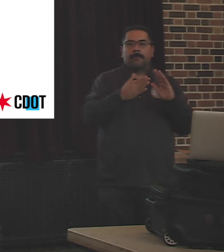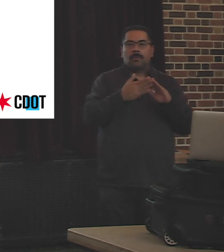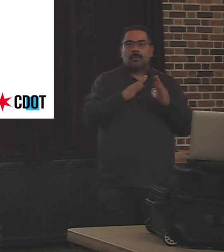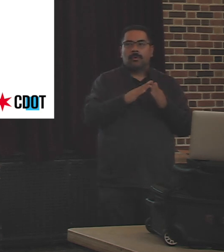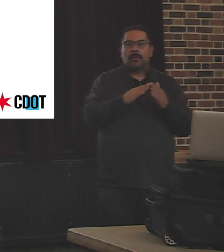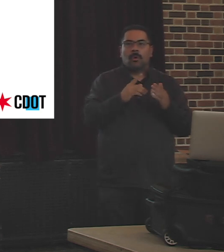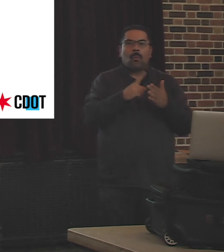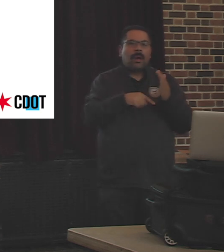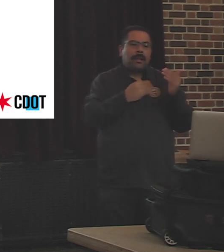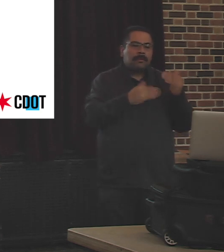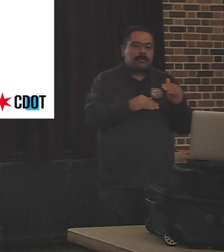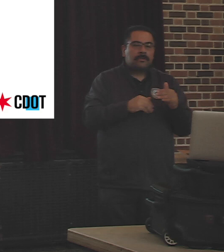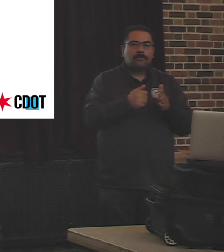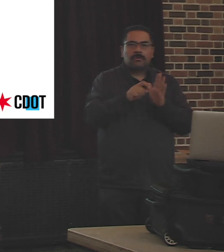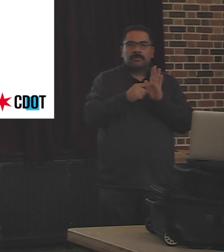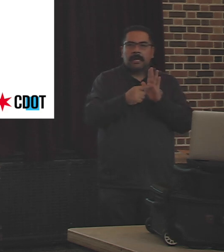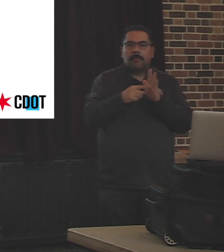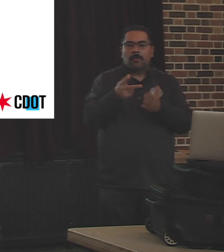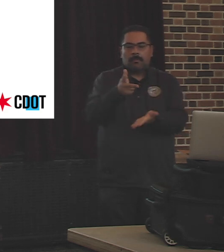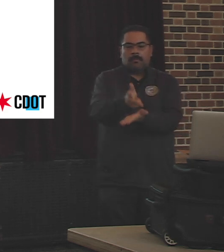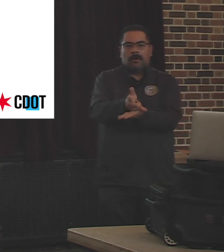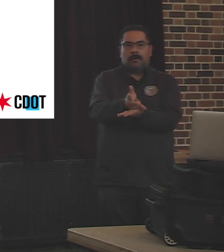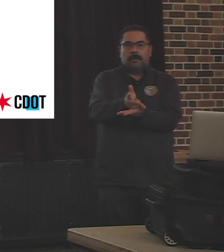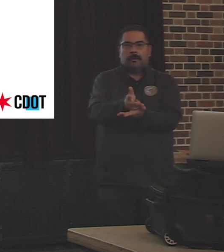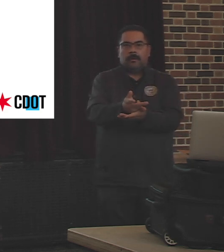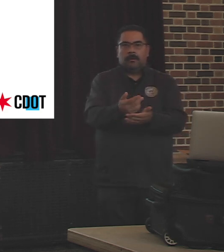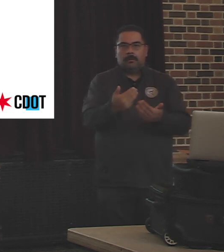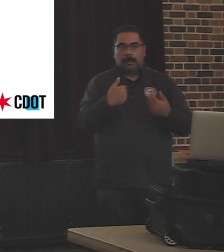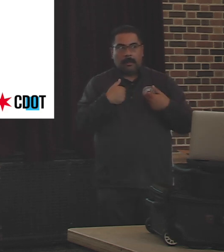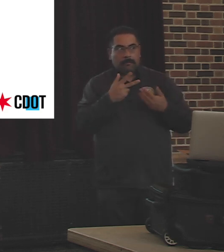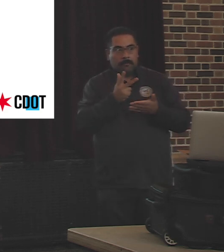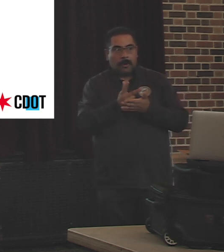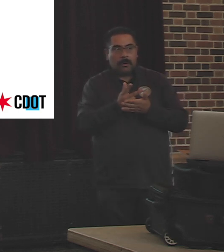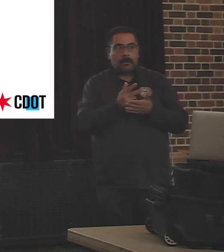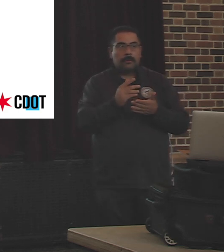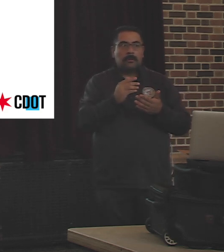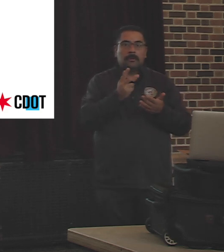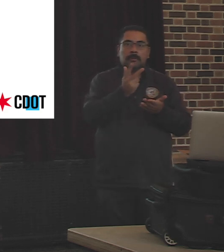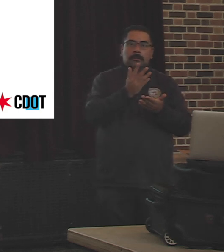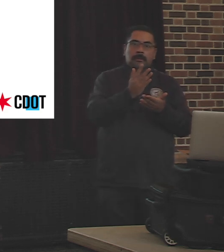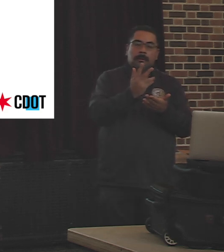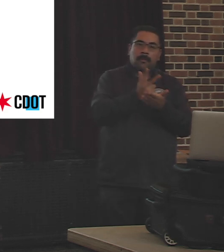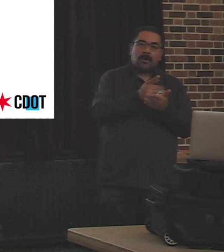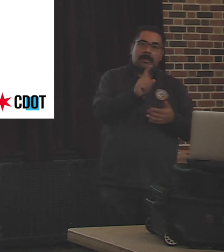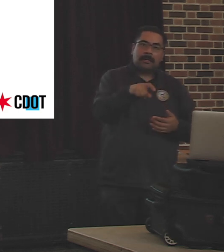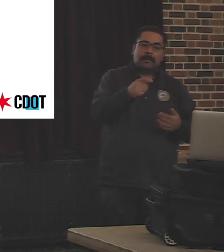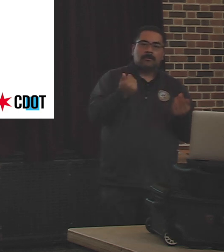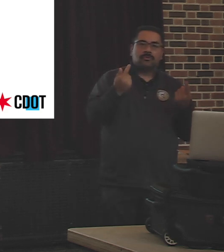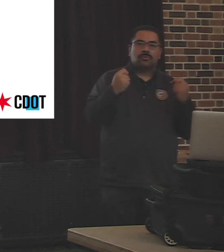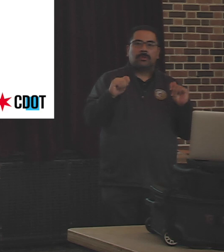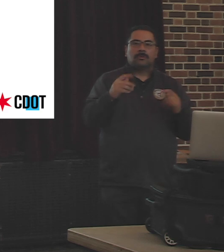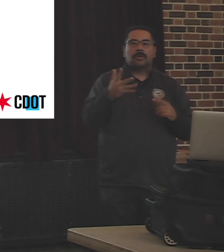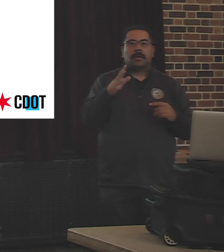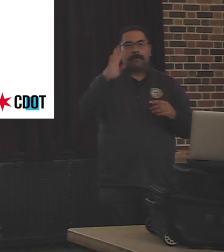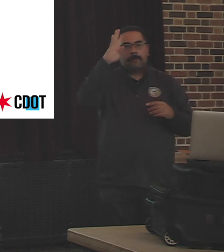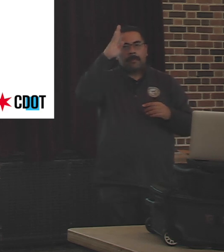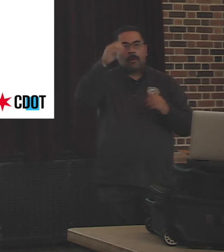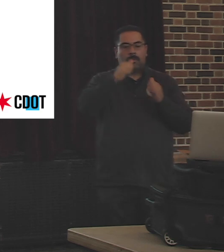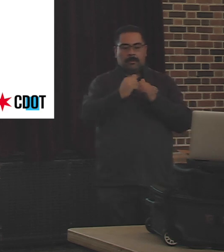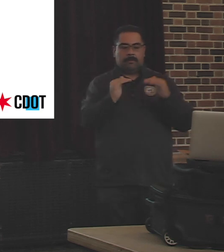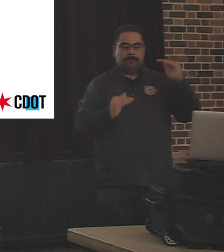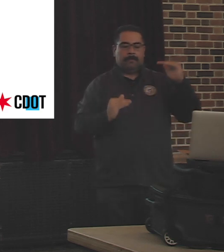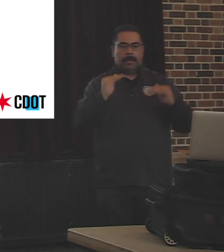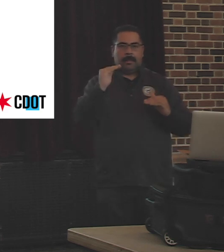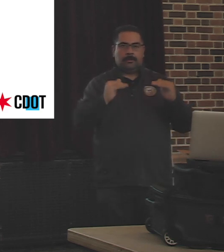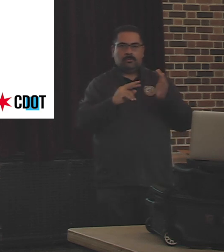the limitations, like parking. The service drives do have parking, and some of that parking is needed. So we're trying to sort of come up with a balance of what